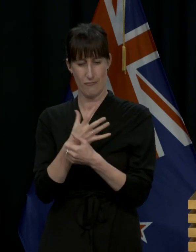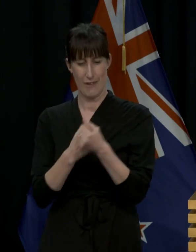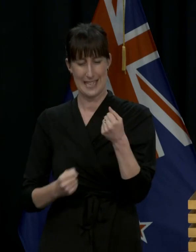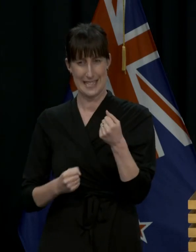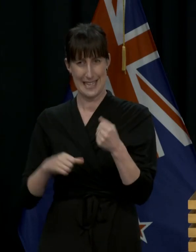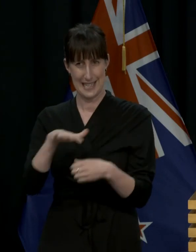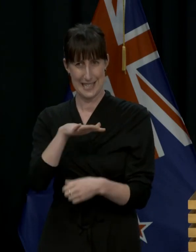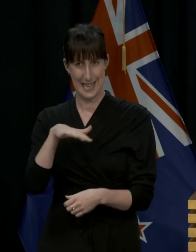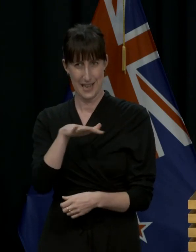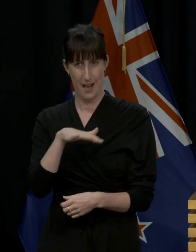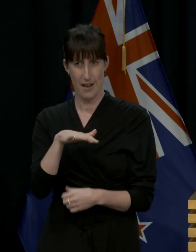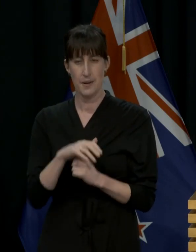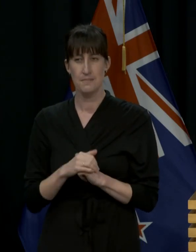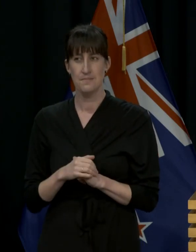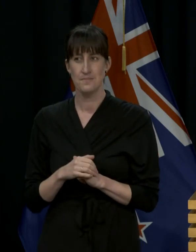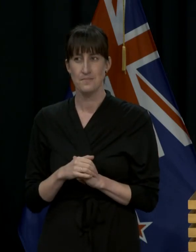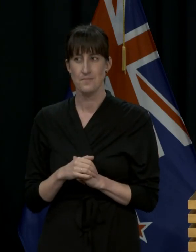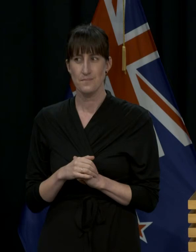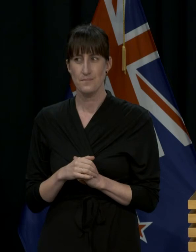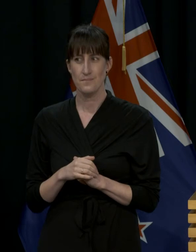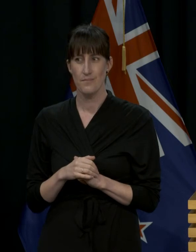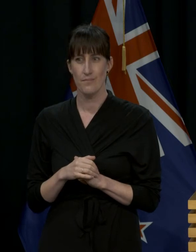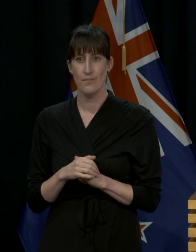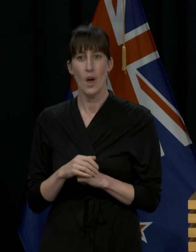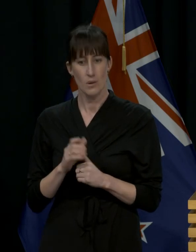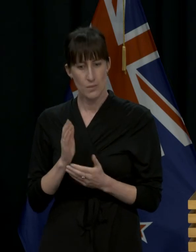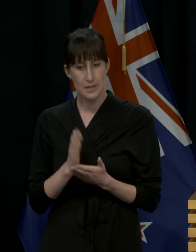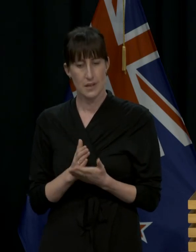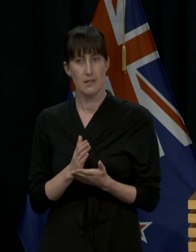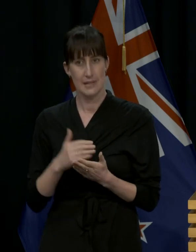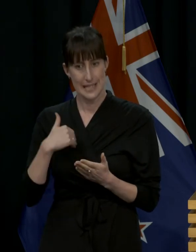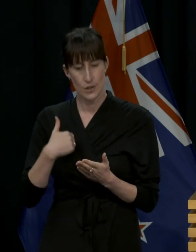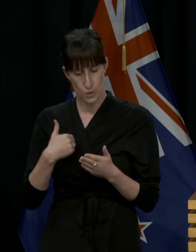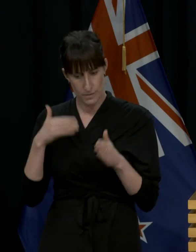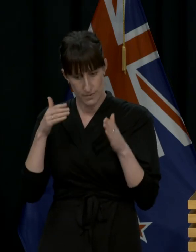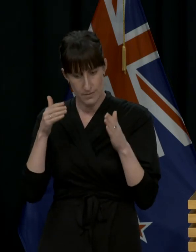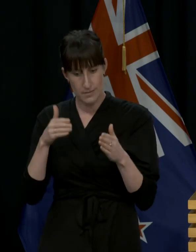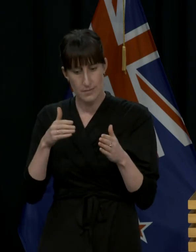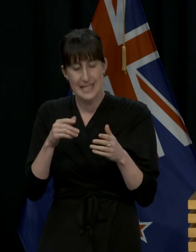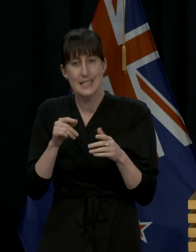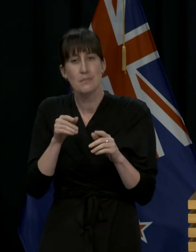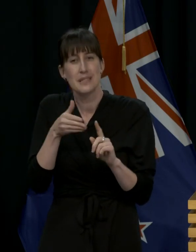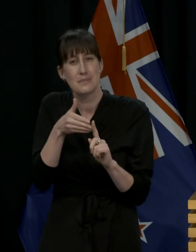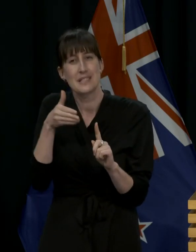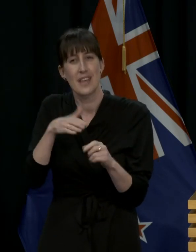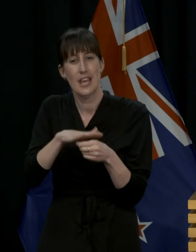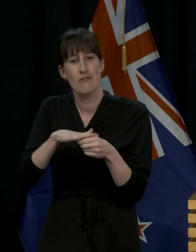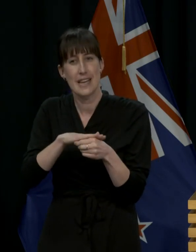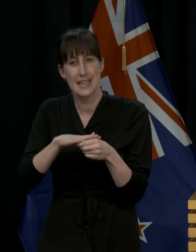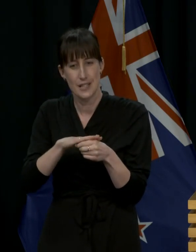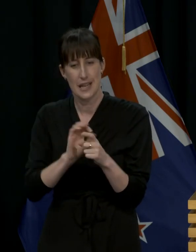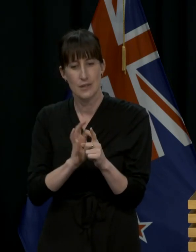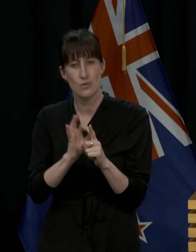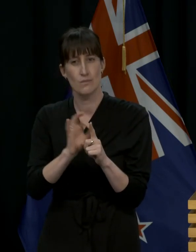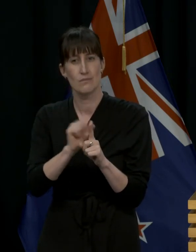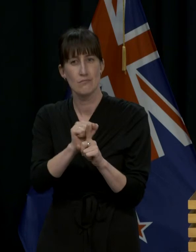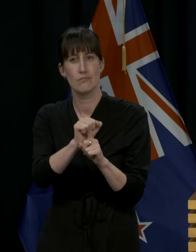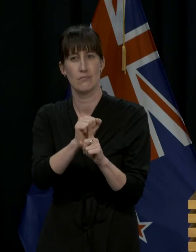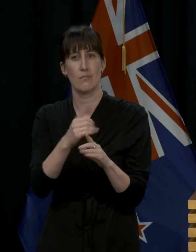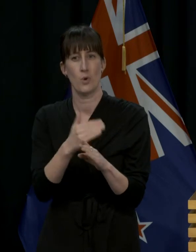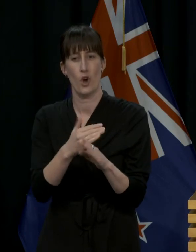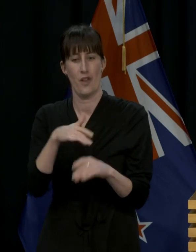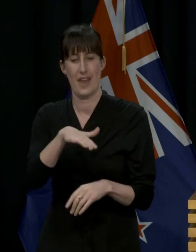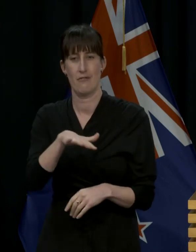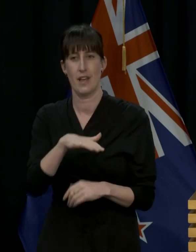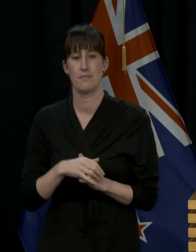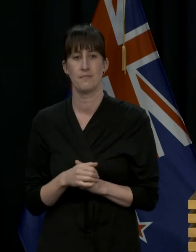through. I wouldn't want to give the impression that we don't still recognise those areas that we need to work on with the industry. Would you have liked to have